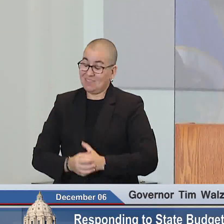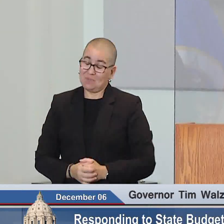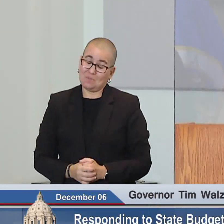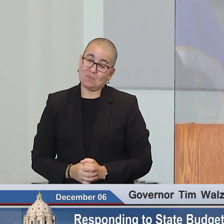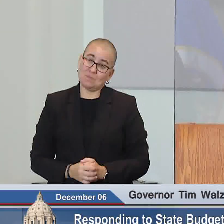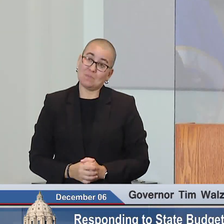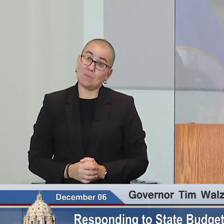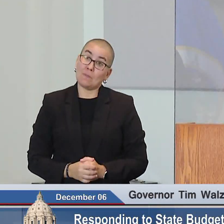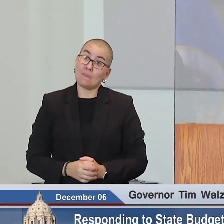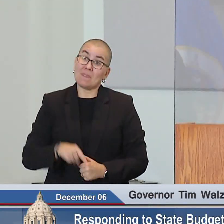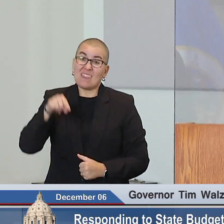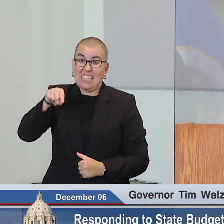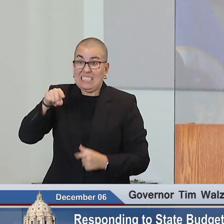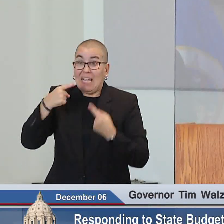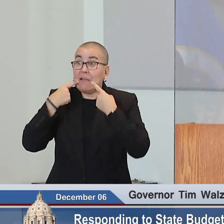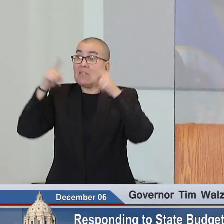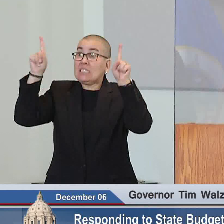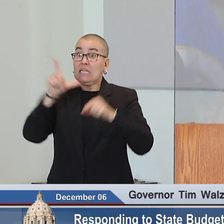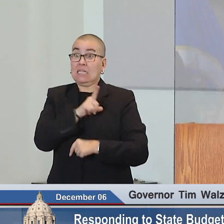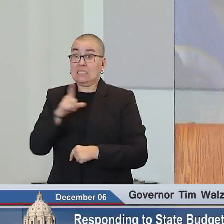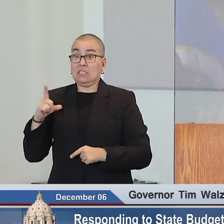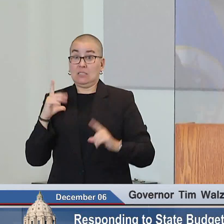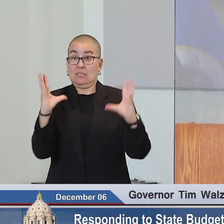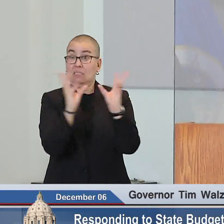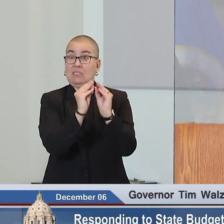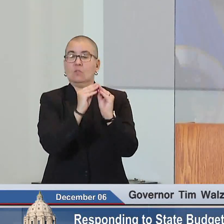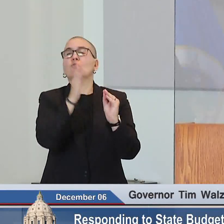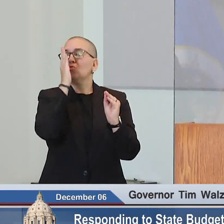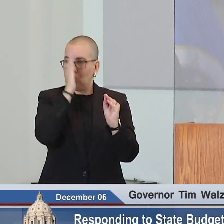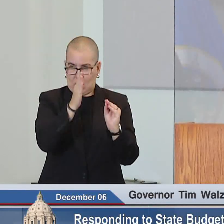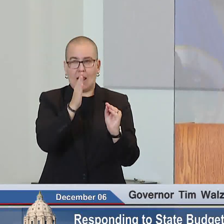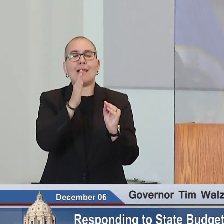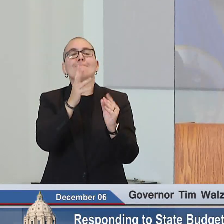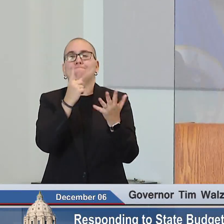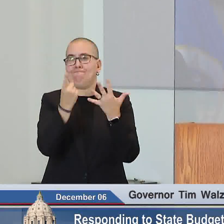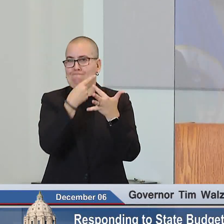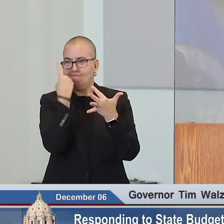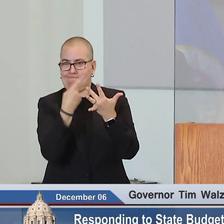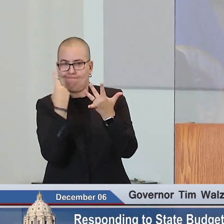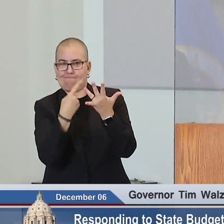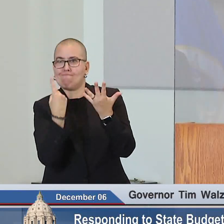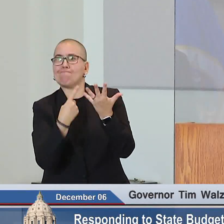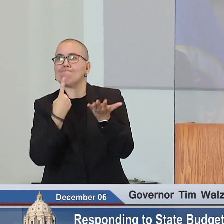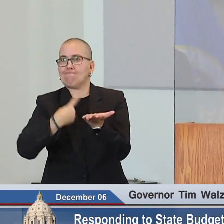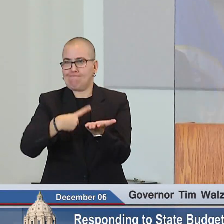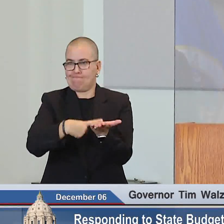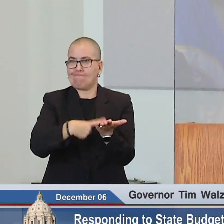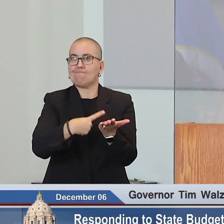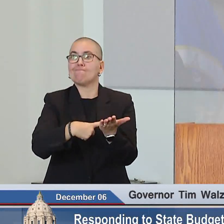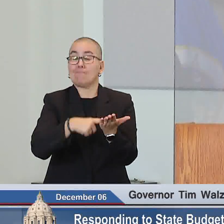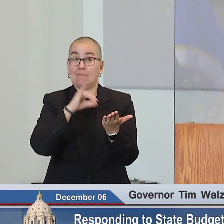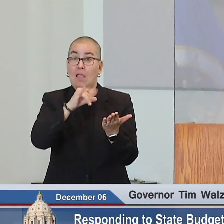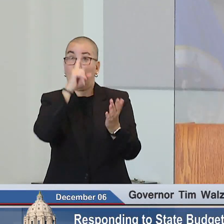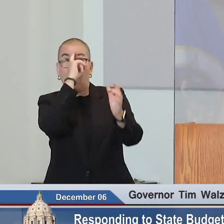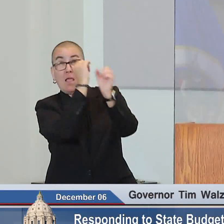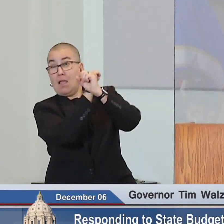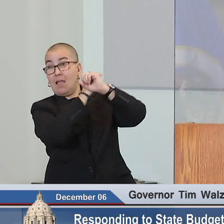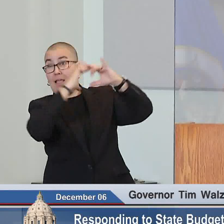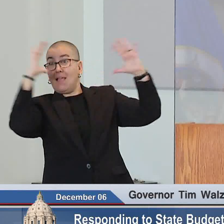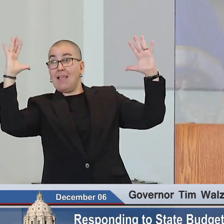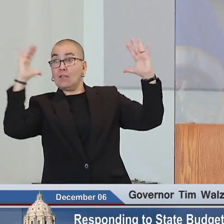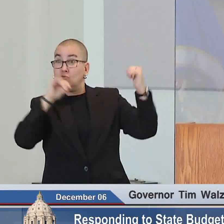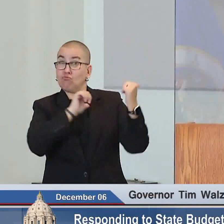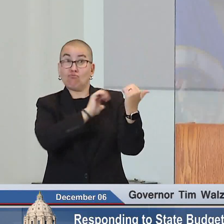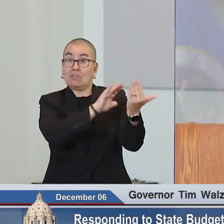legislative session that addresses the issues most important to them, but also has a vision around addressing the big issues, like